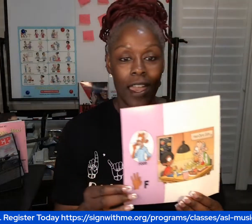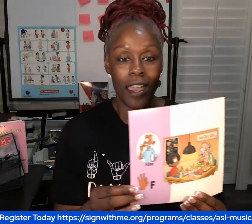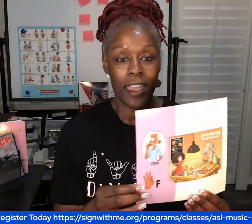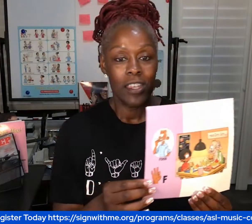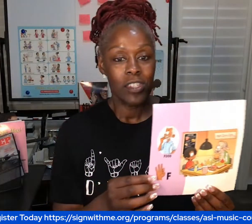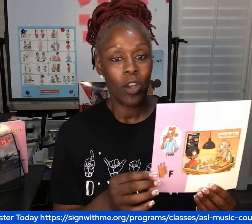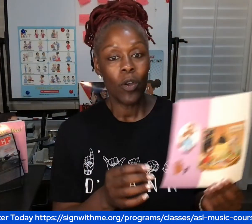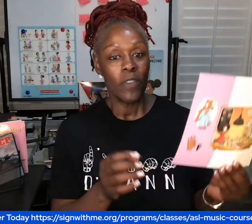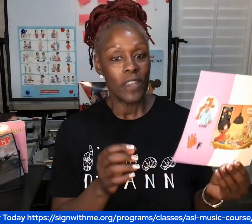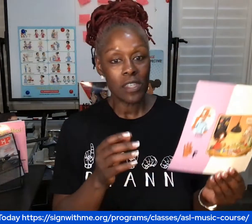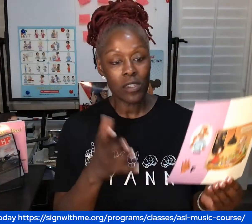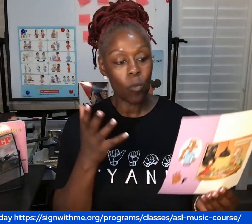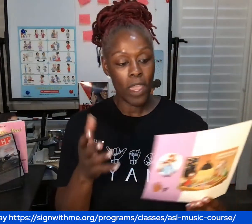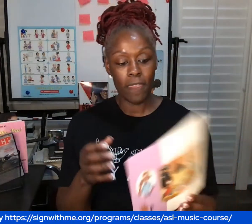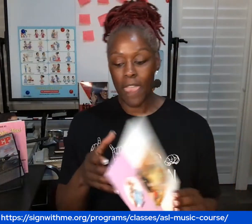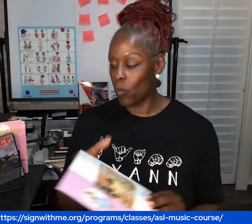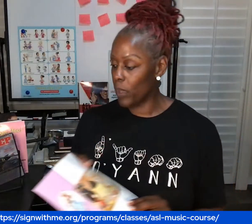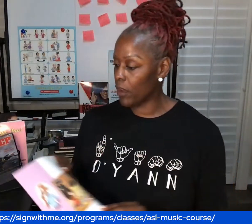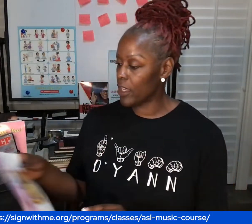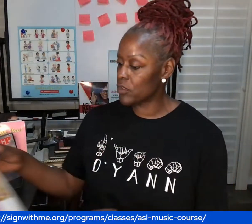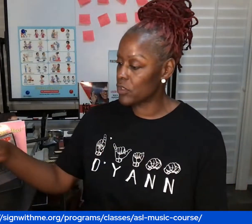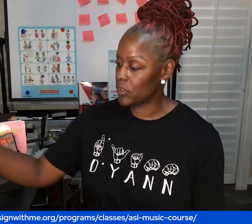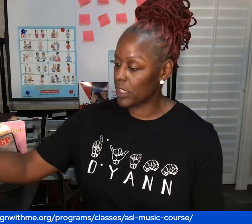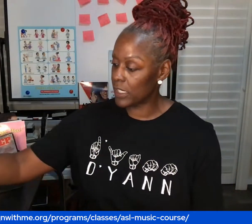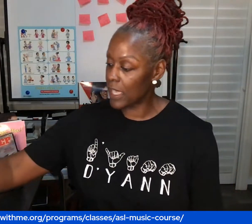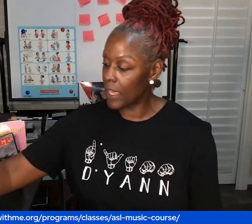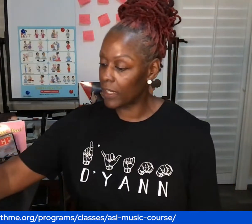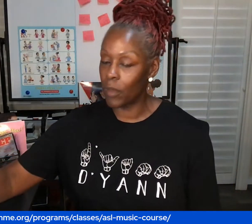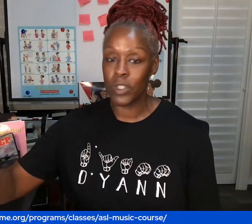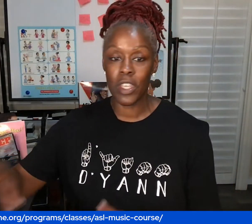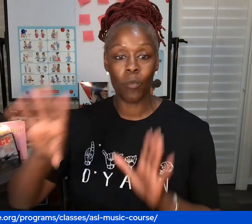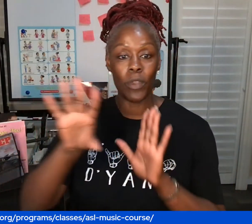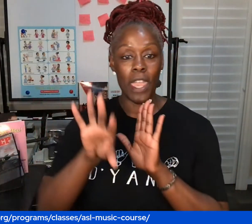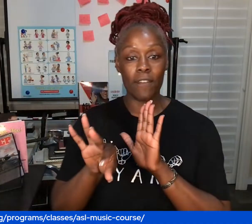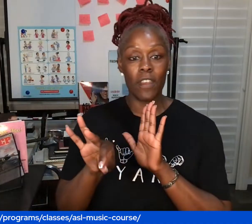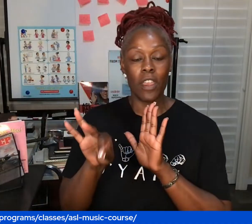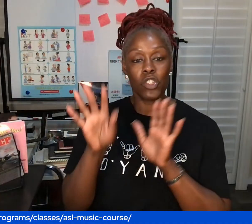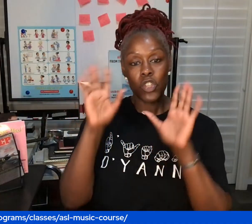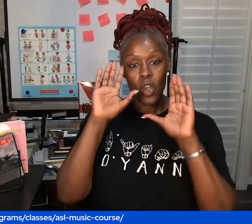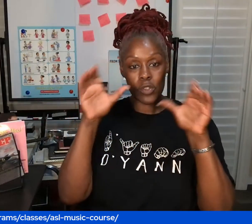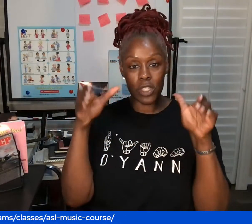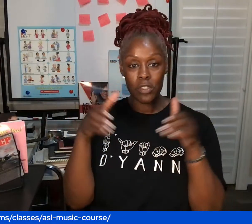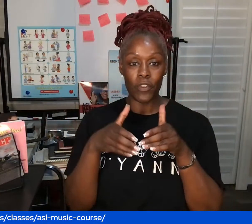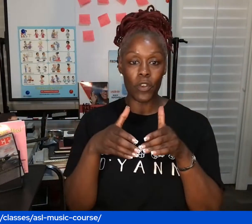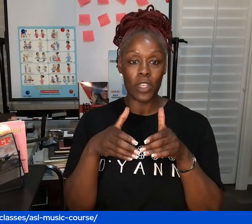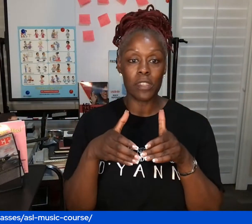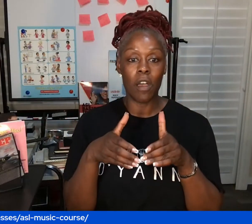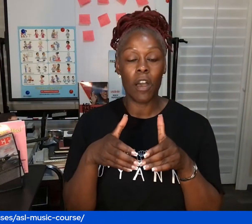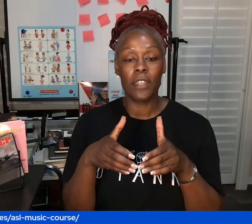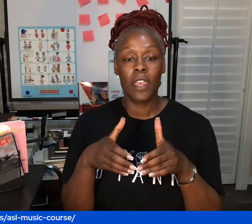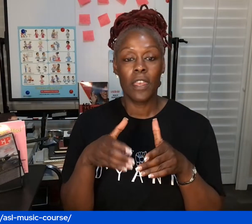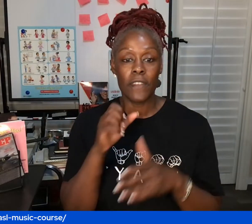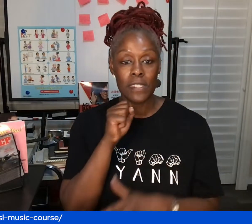okay? So this is a way that we are introducing sign language, and we have chosen to focus on the